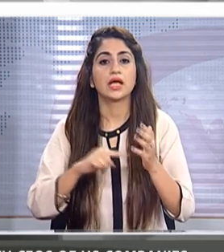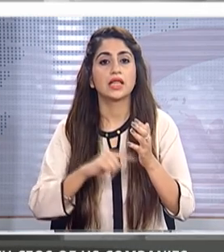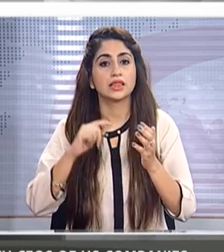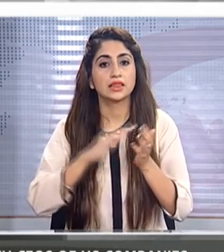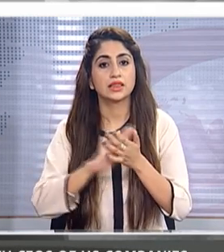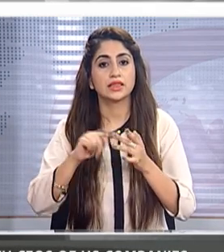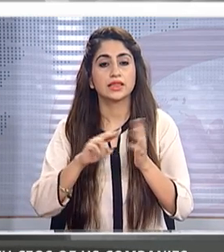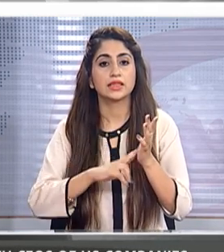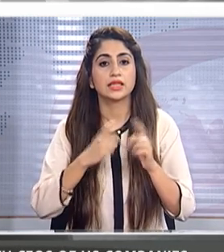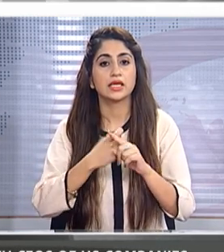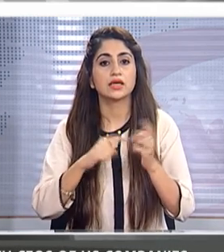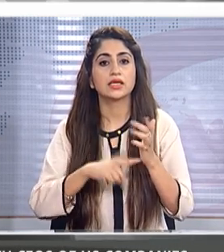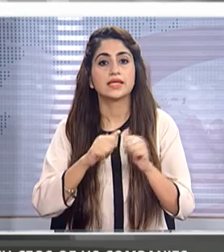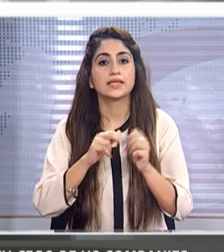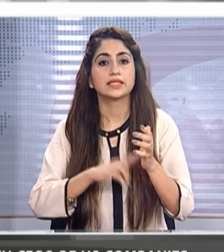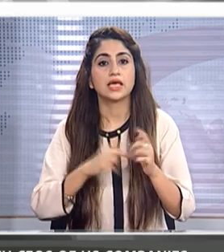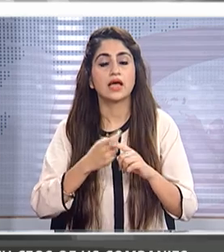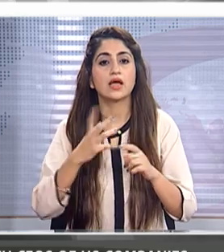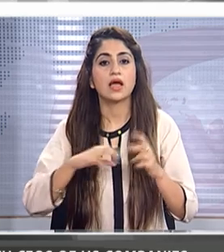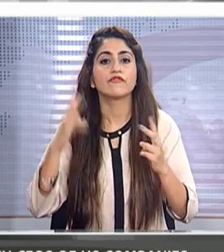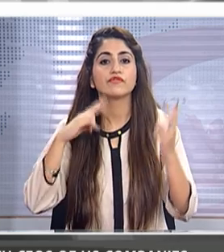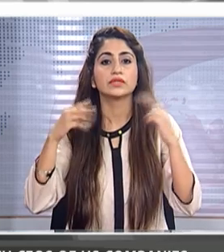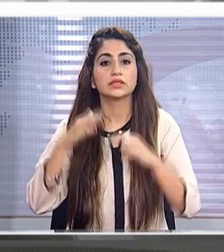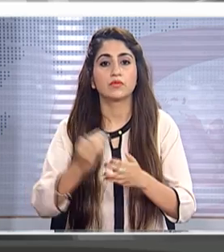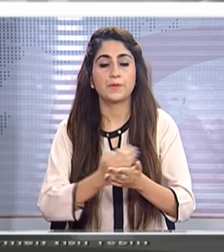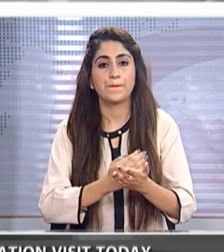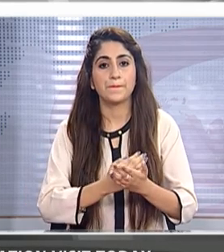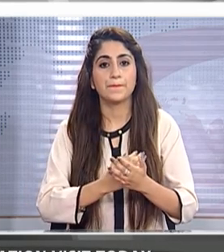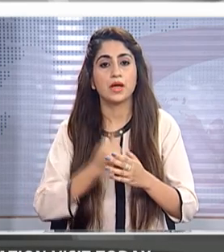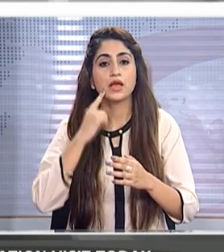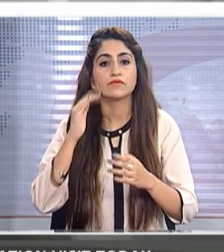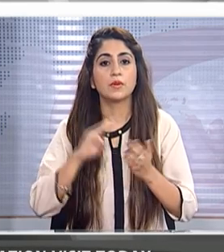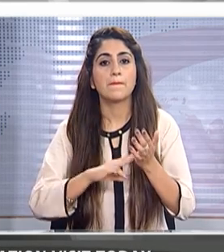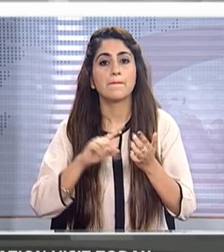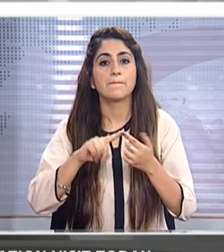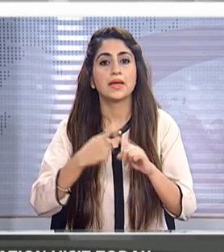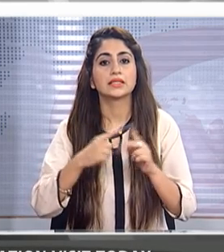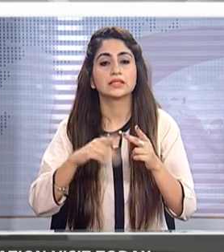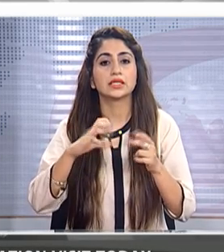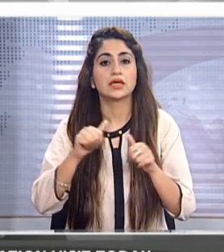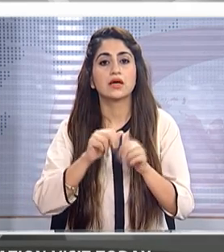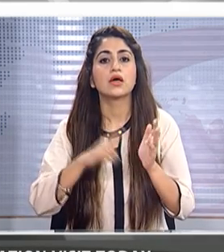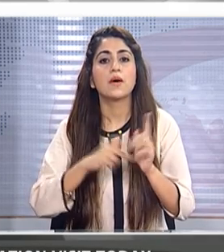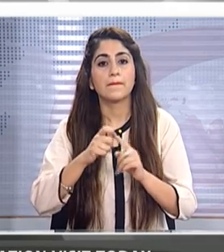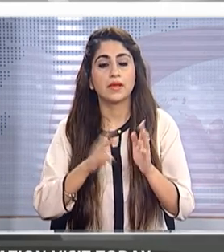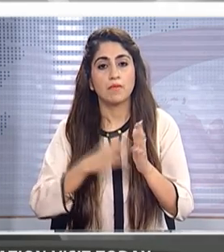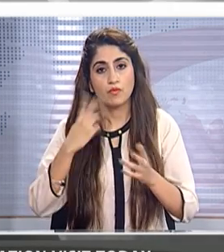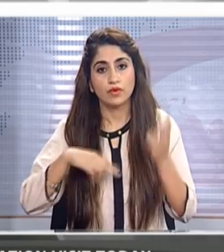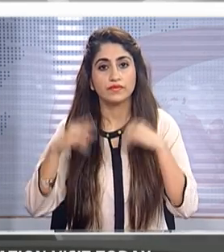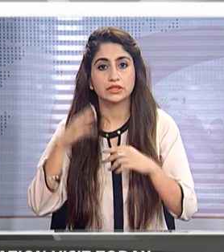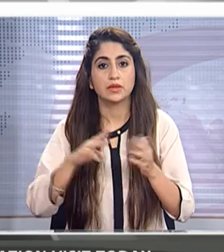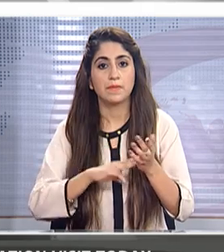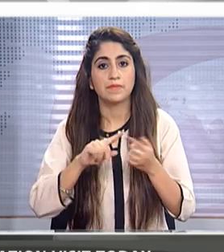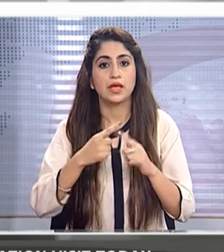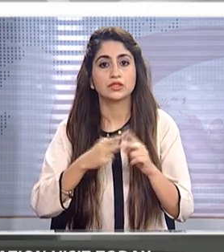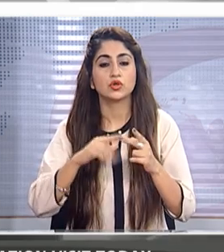ceremony marking the return of Indian antiques. At the invitation of Mexican President, the Prime Minister will visit Mexico on the